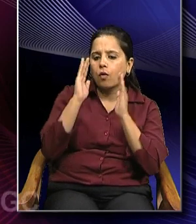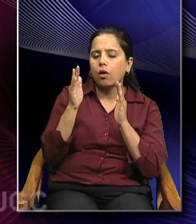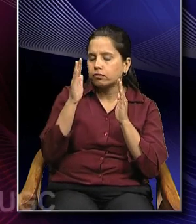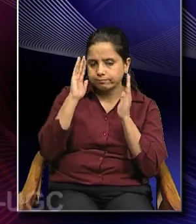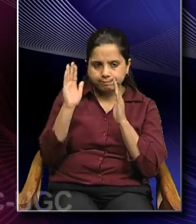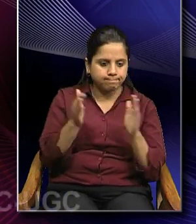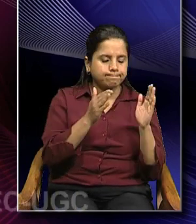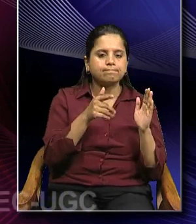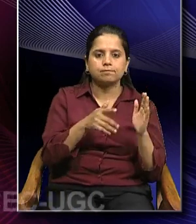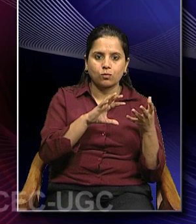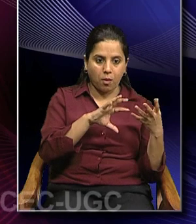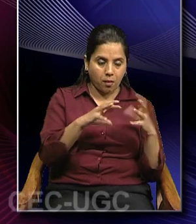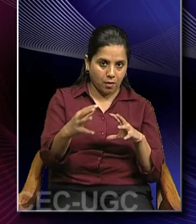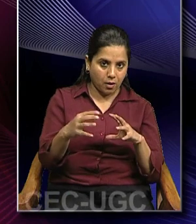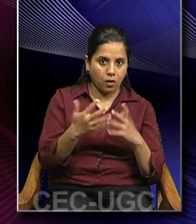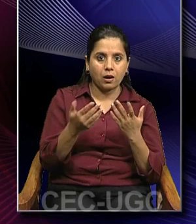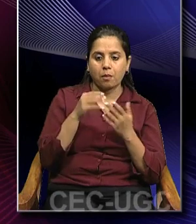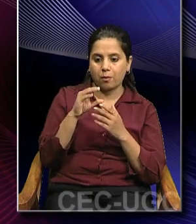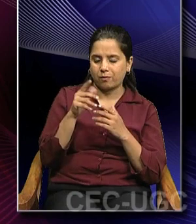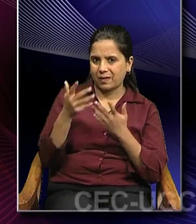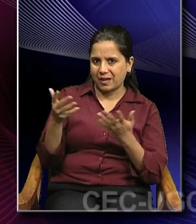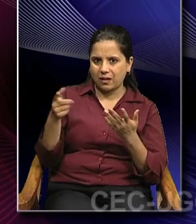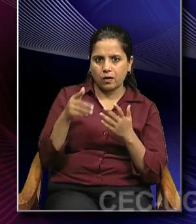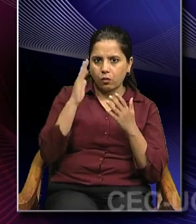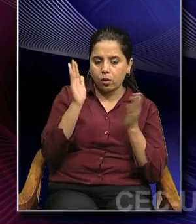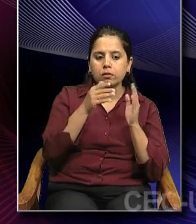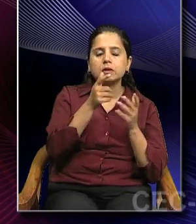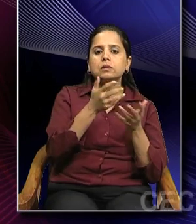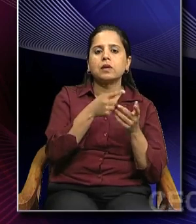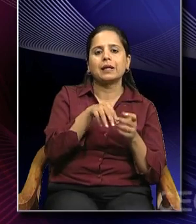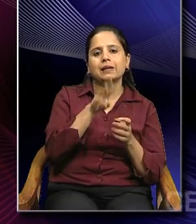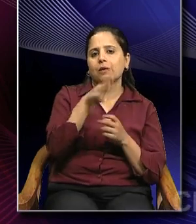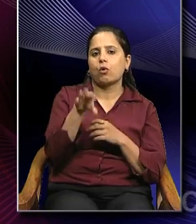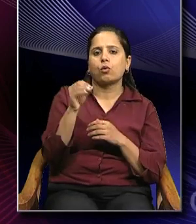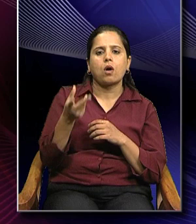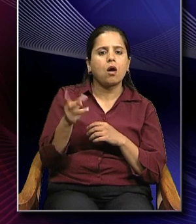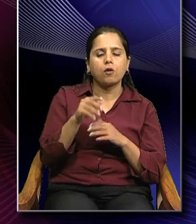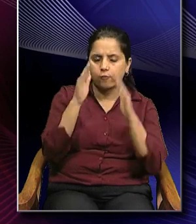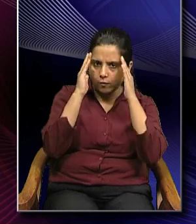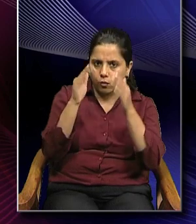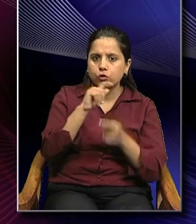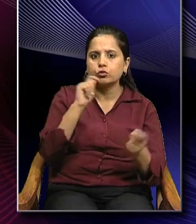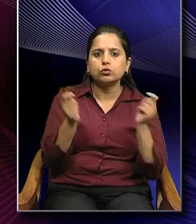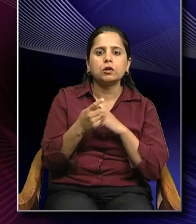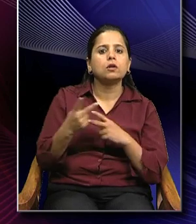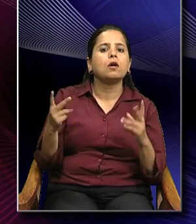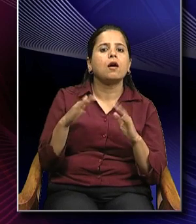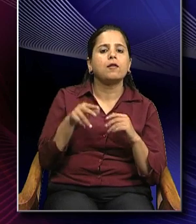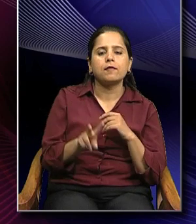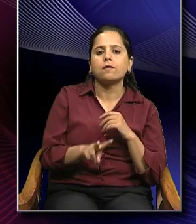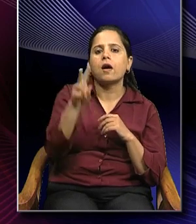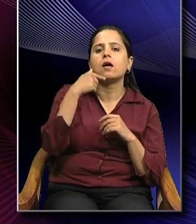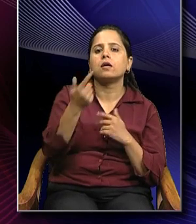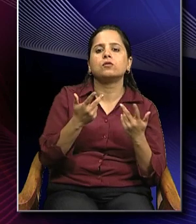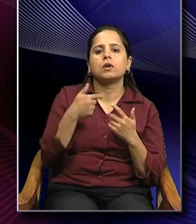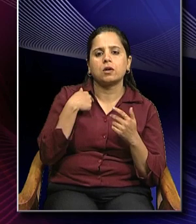from production or product to the customers. In marketing 3.0, again the focus changed to value which we are